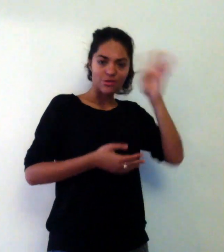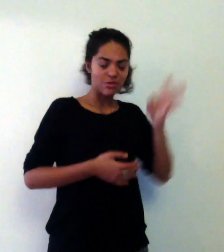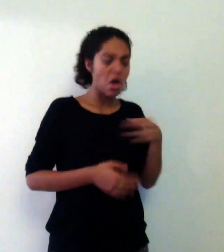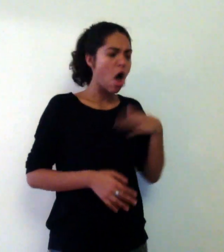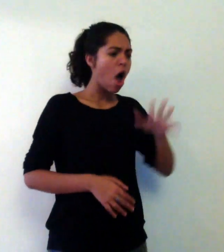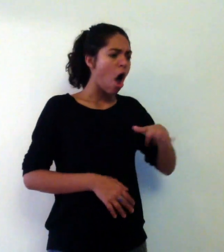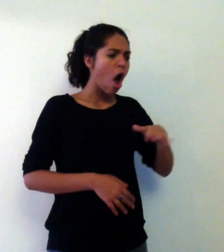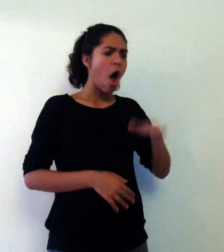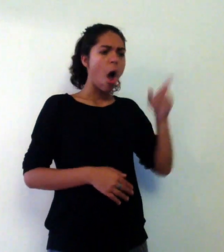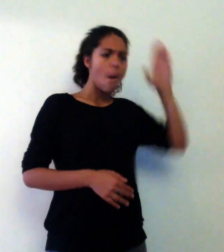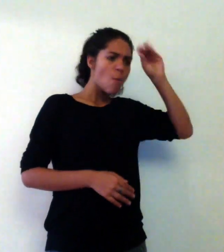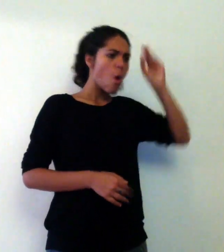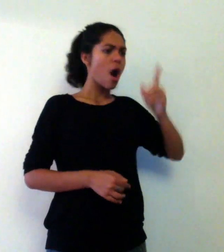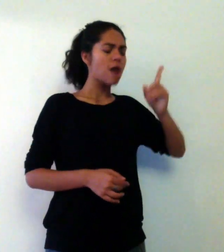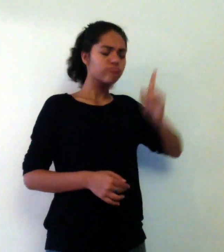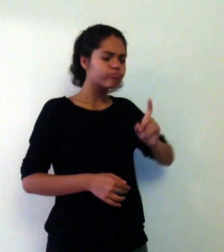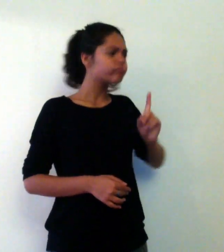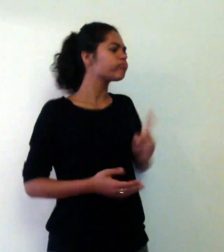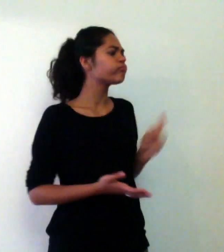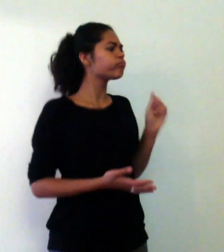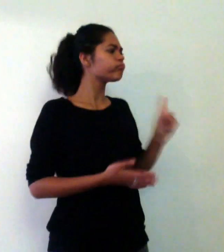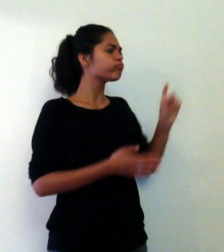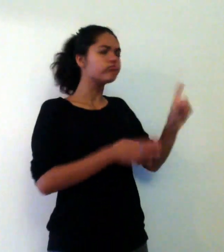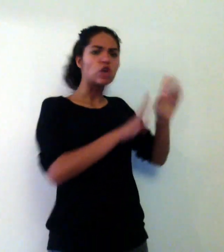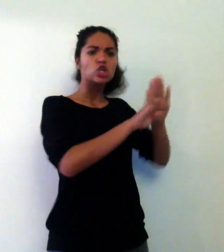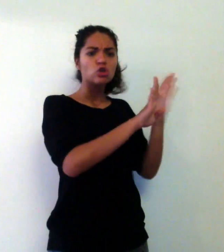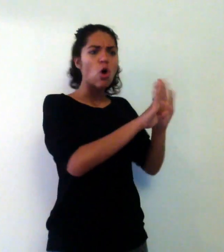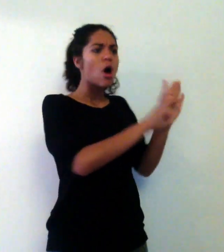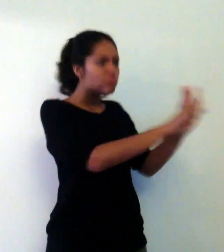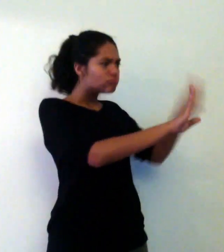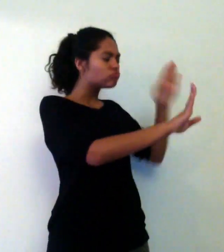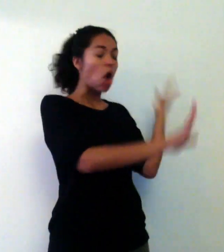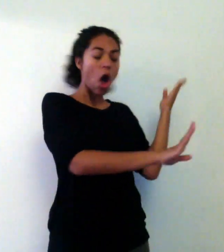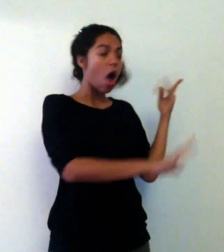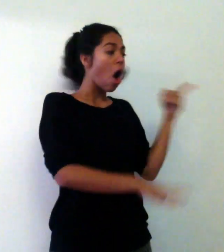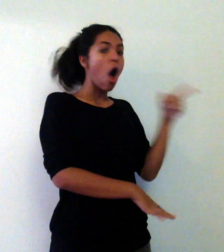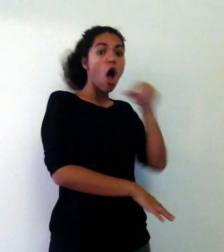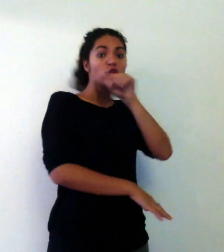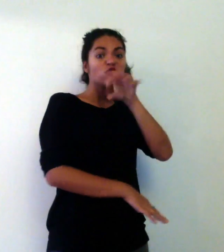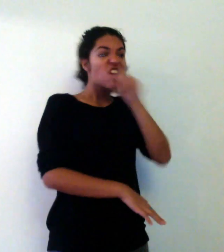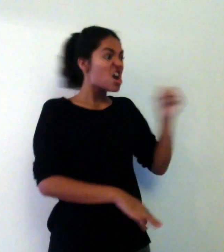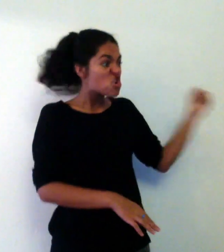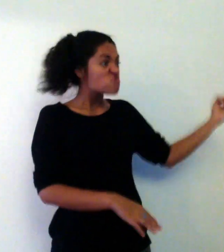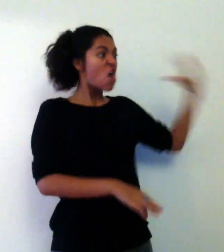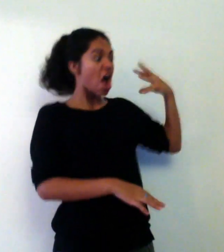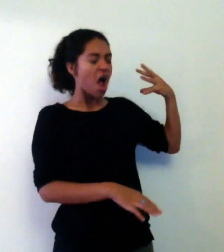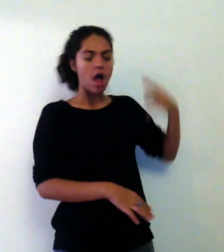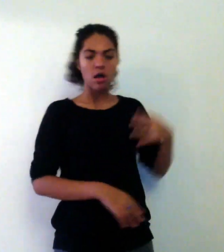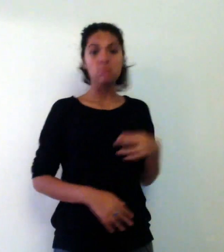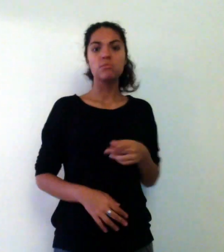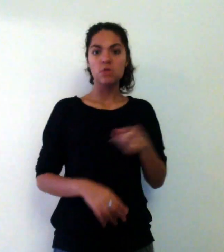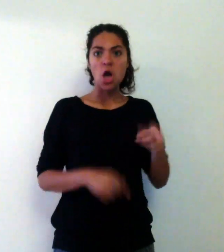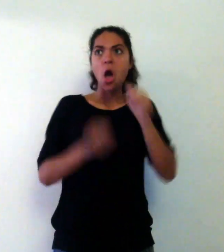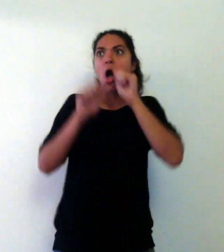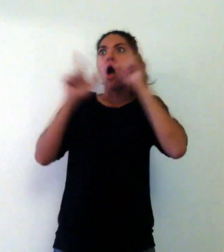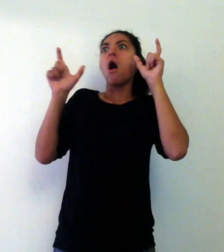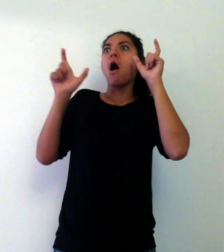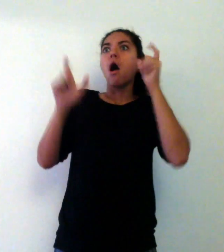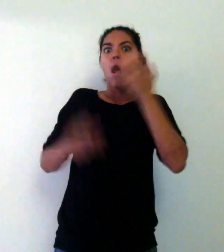up to the door, opened the door, a dragon jumped in front of Tommy, and Sarah's eyes had gone wide. Little Naomi, who came a week